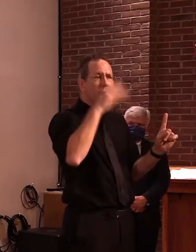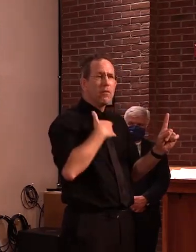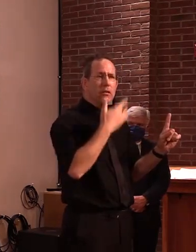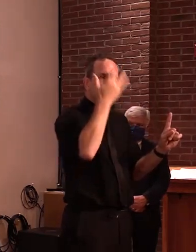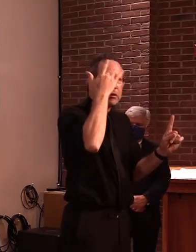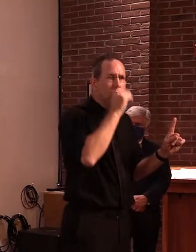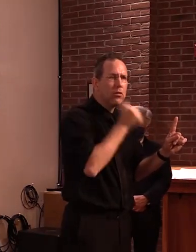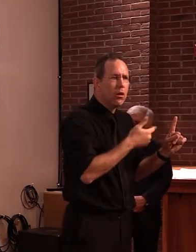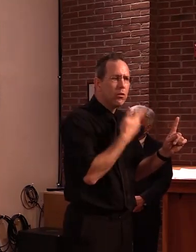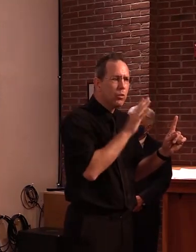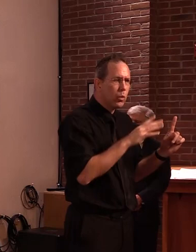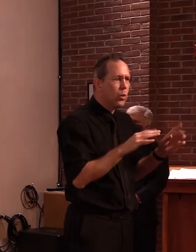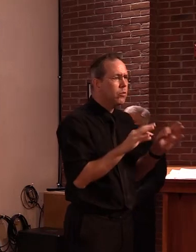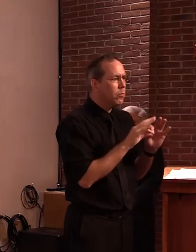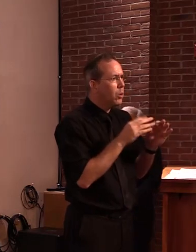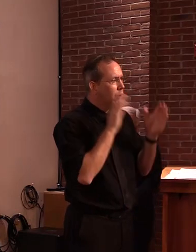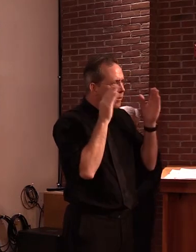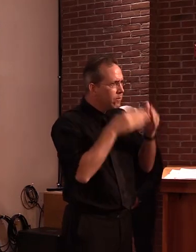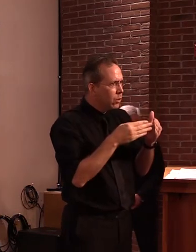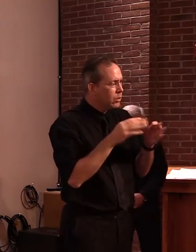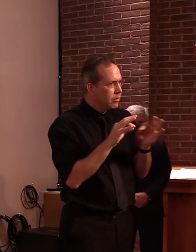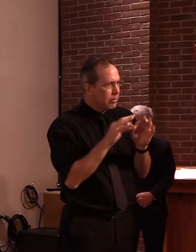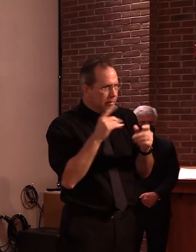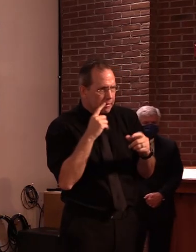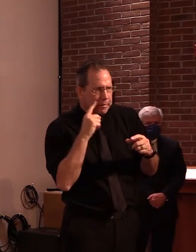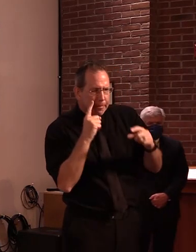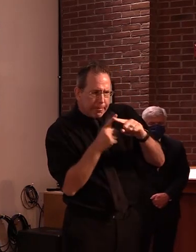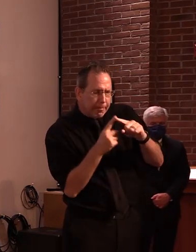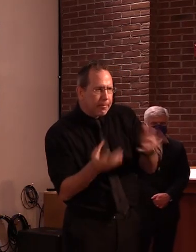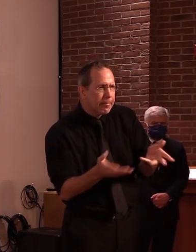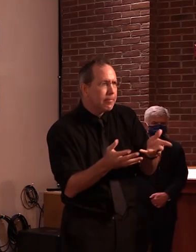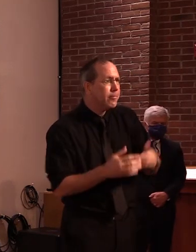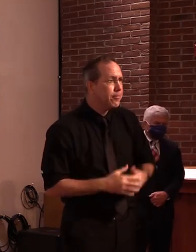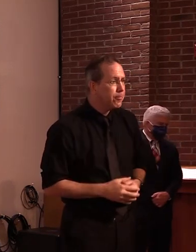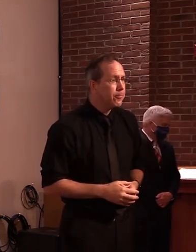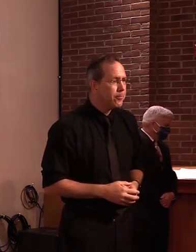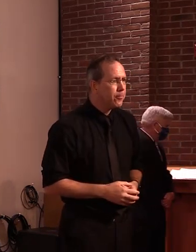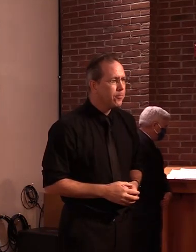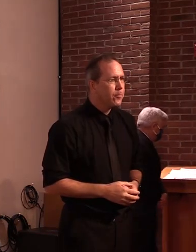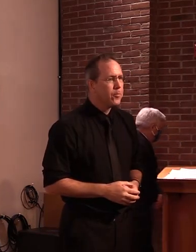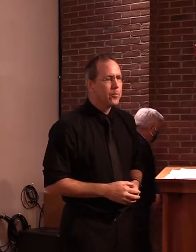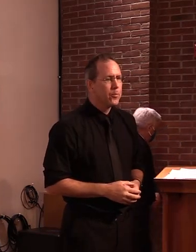you. Ann Wallace Allen, DT Digger.